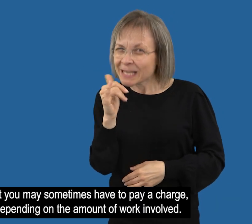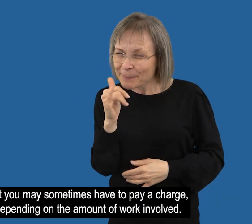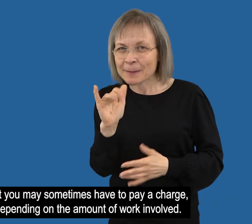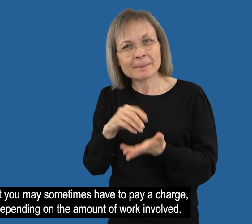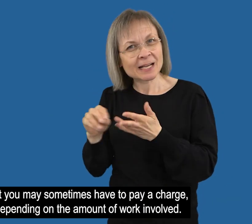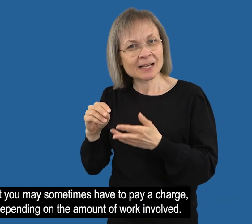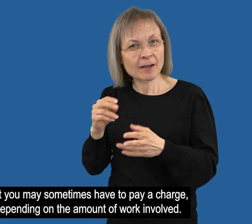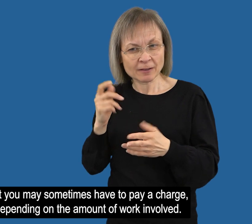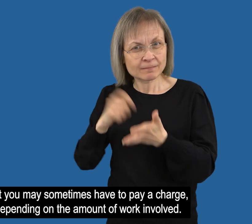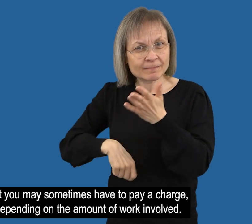amount of work involved.